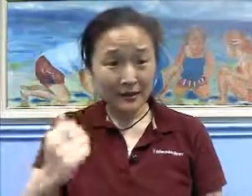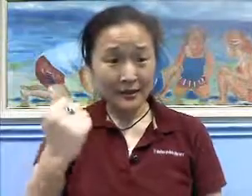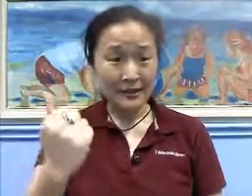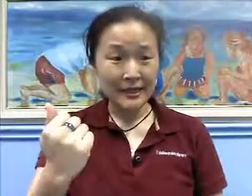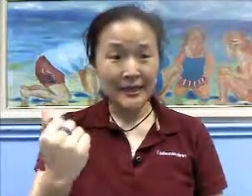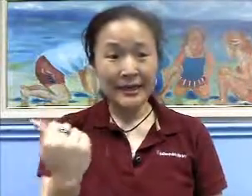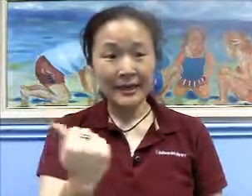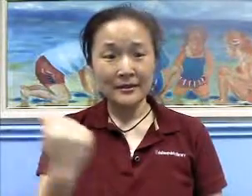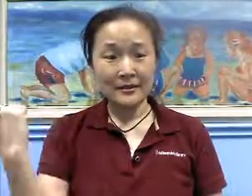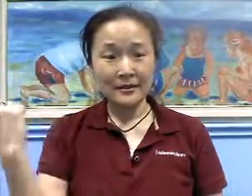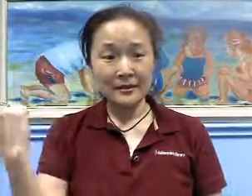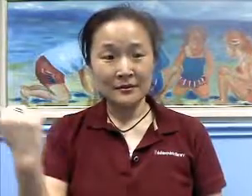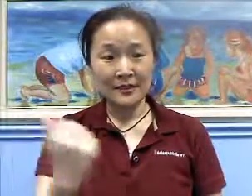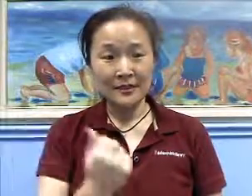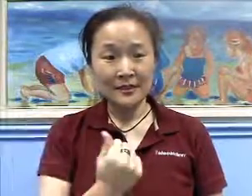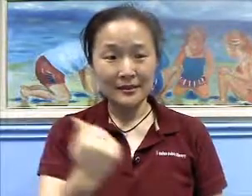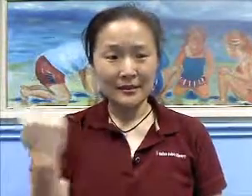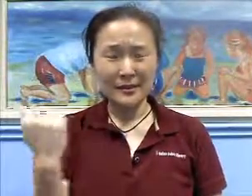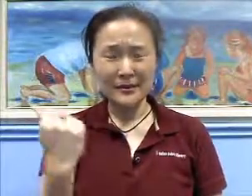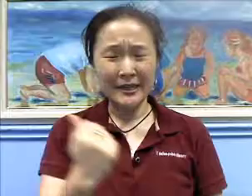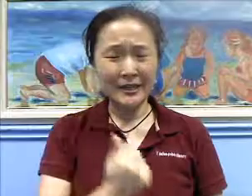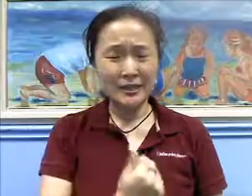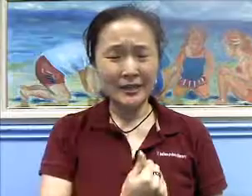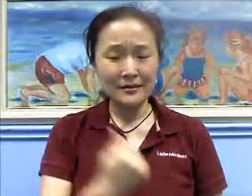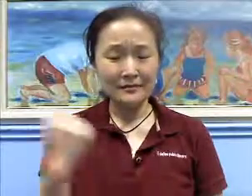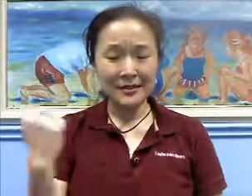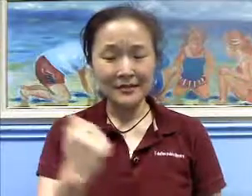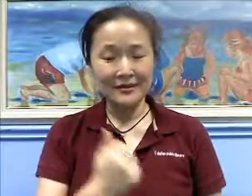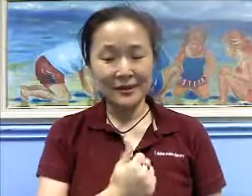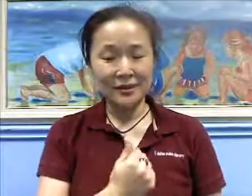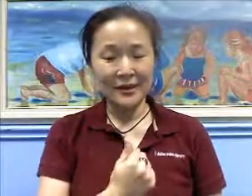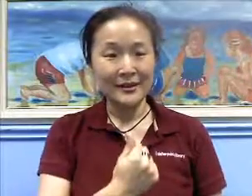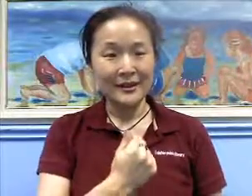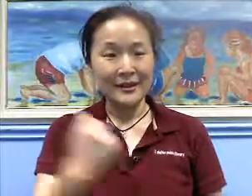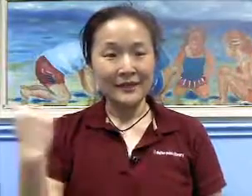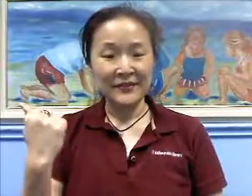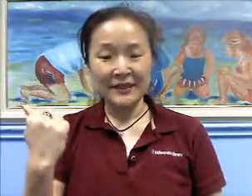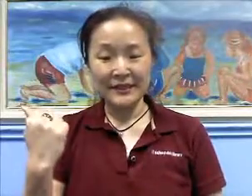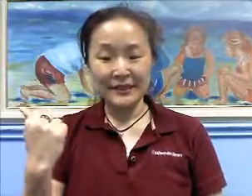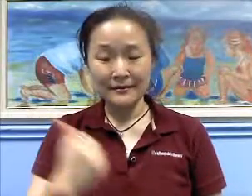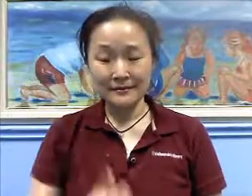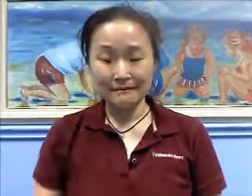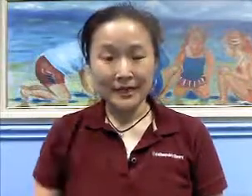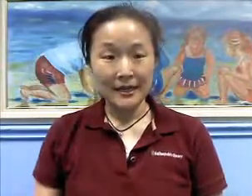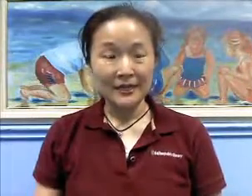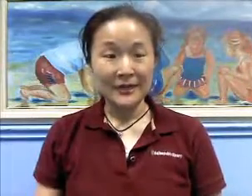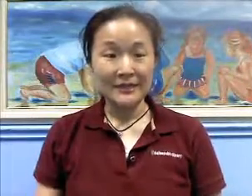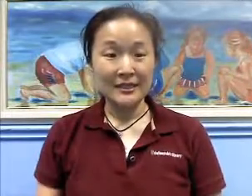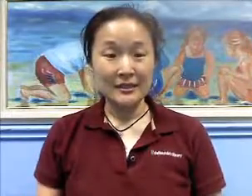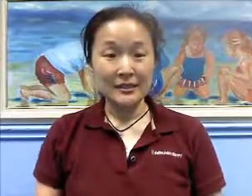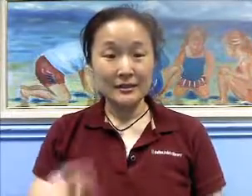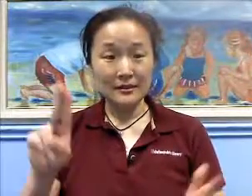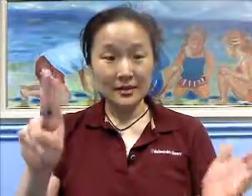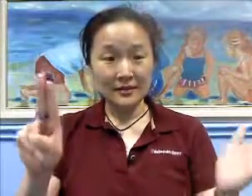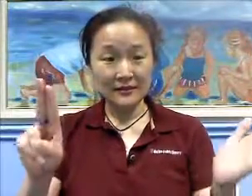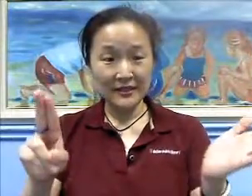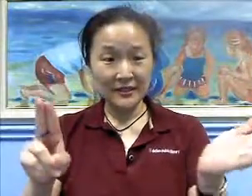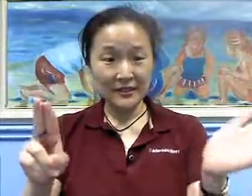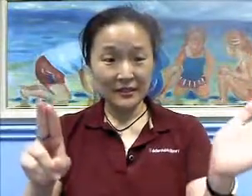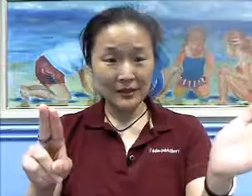you can take an A and just go like this. It's almost like hitchhiking, but not quite. Afghanistan. And then we have Syria. Take two fingers with